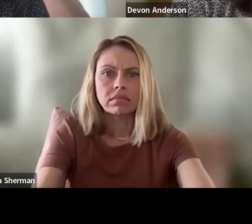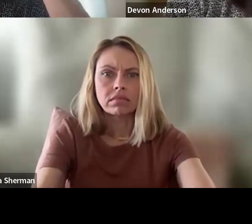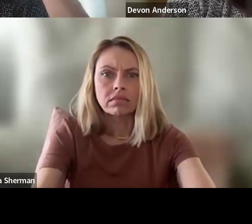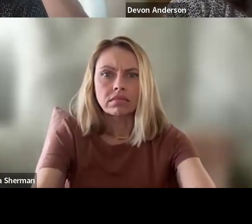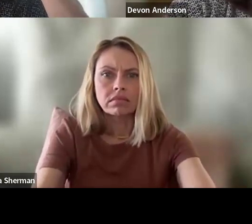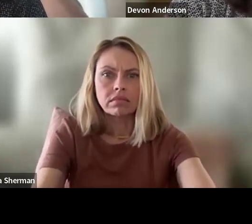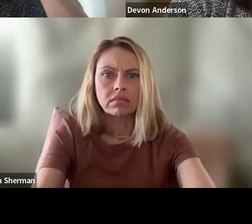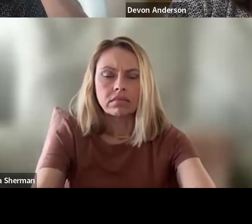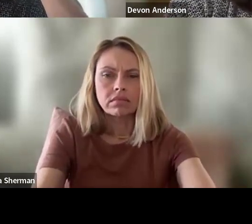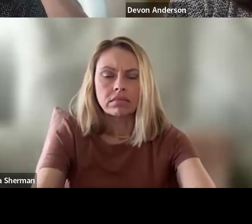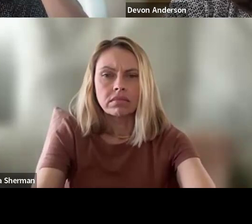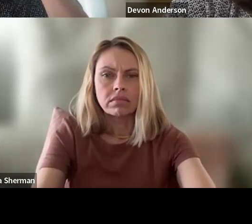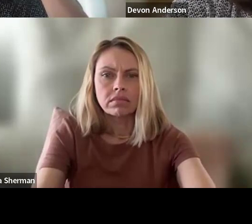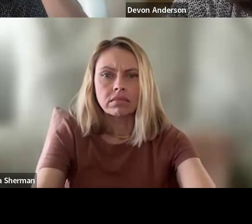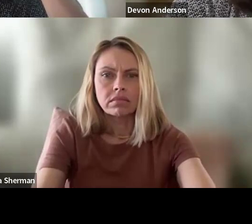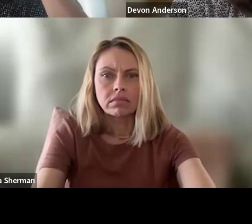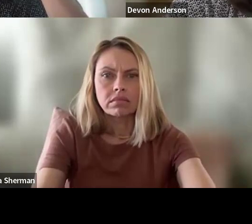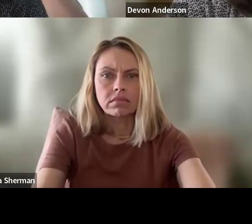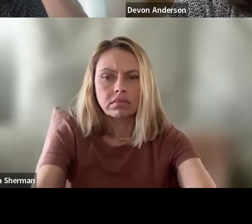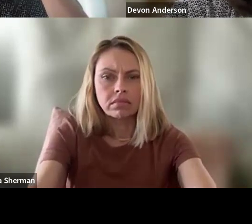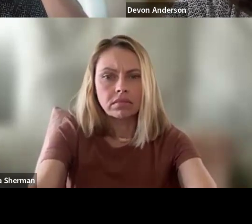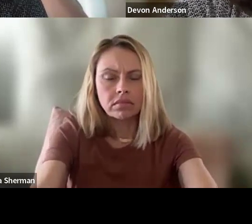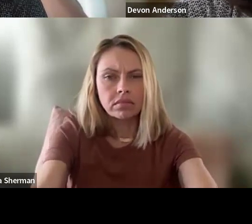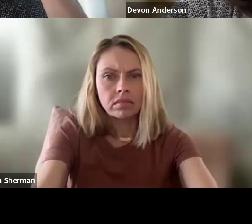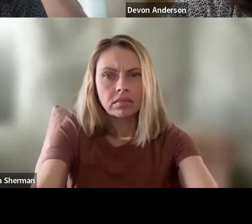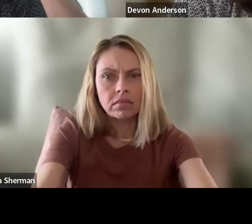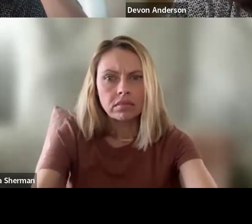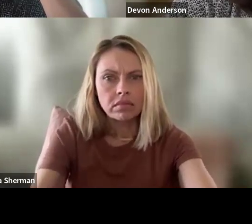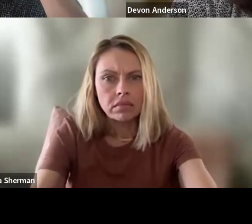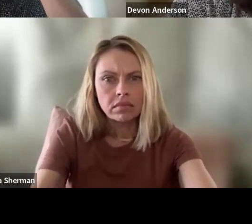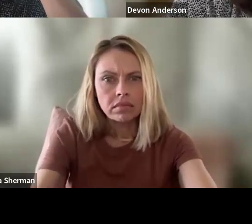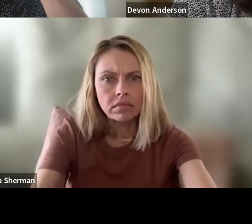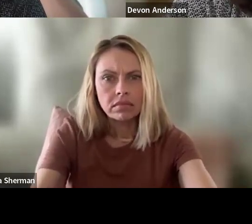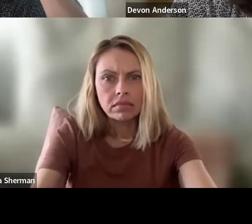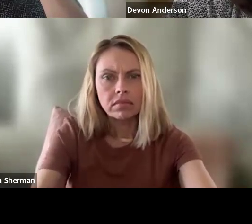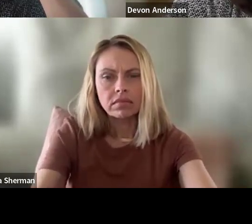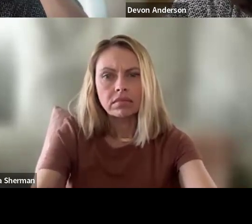that impacts the disability community in general. So